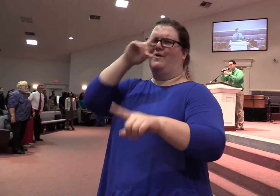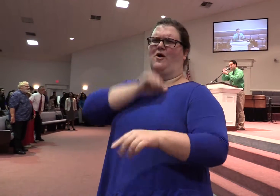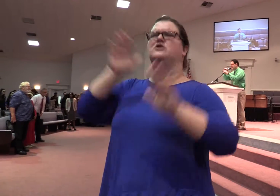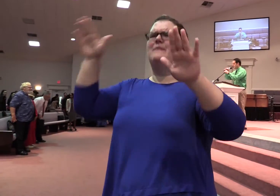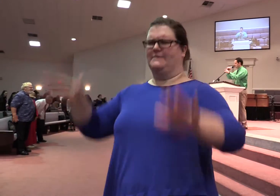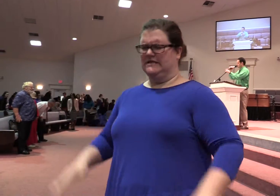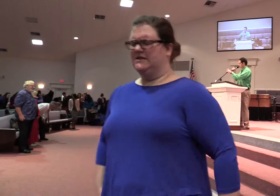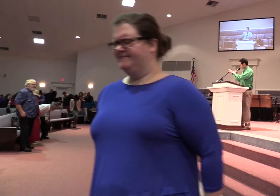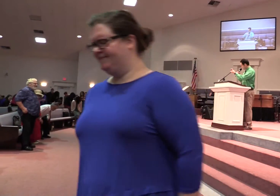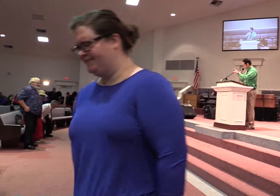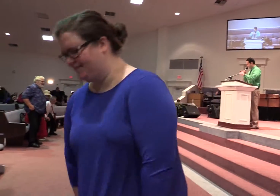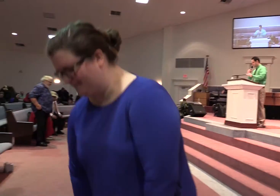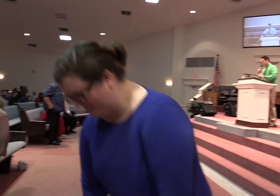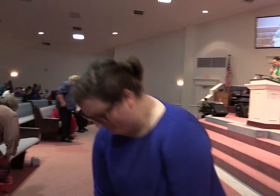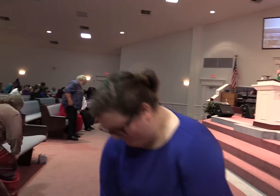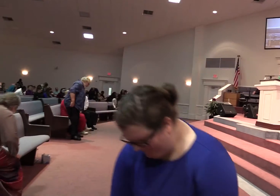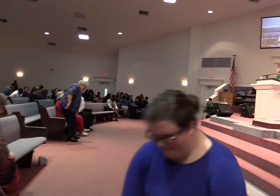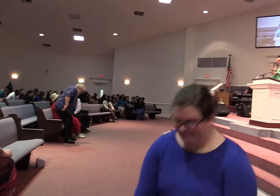Hallelujah. You may be seated.